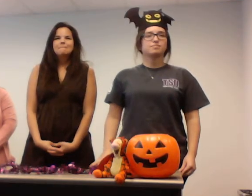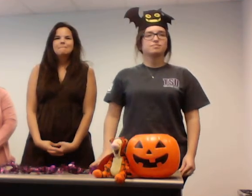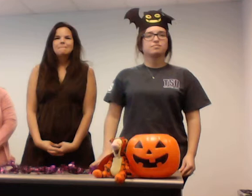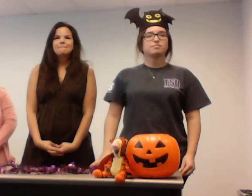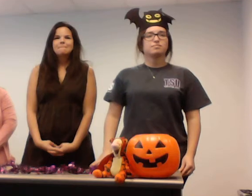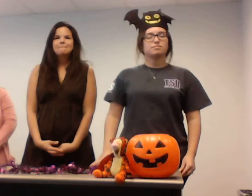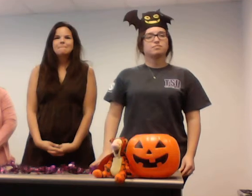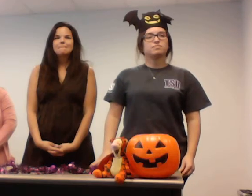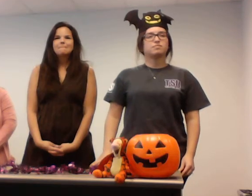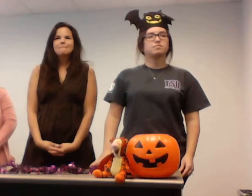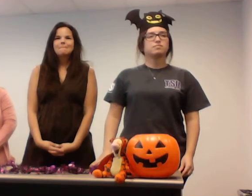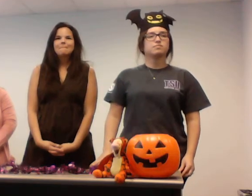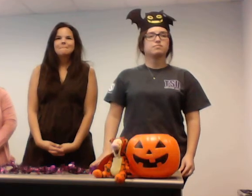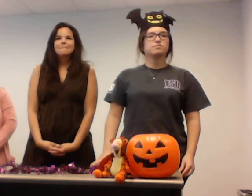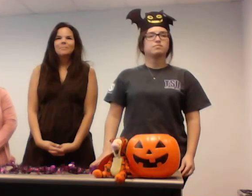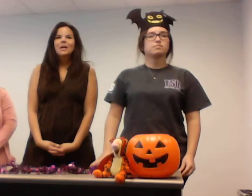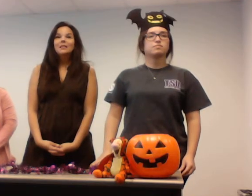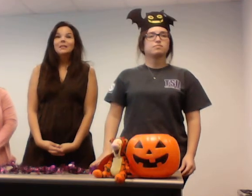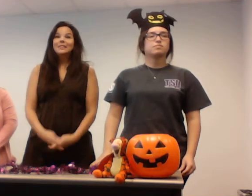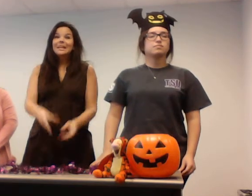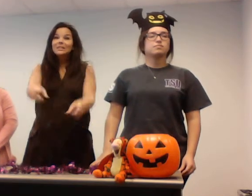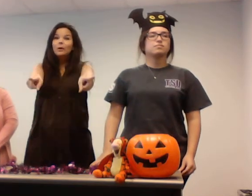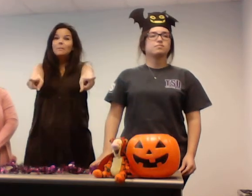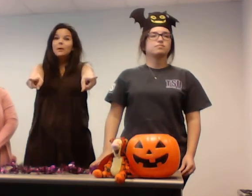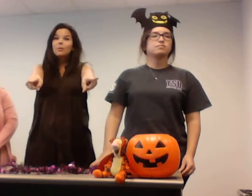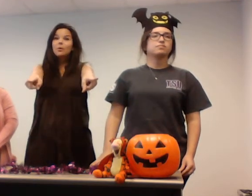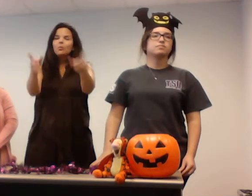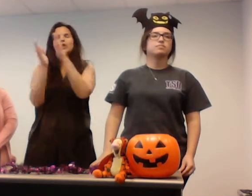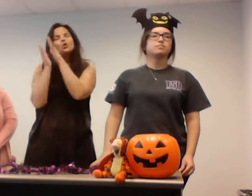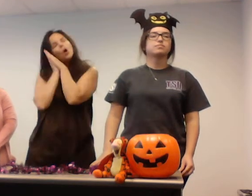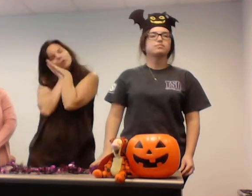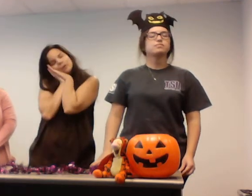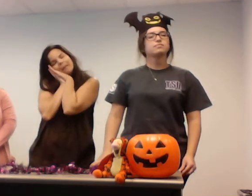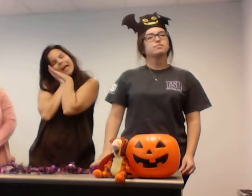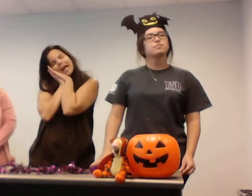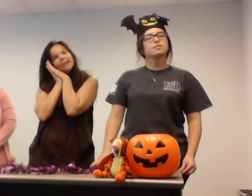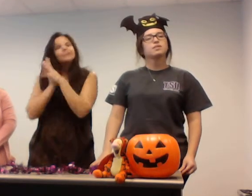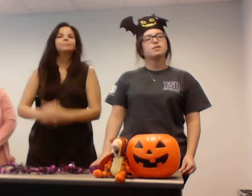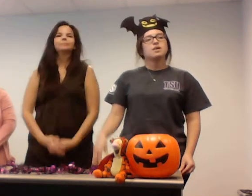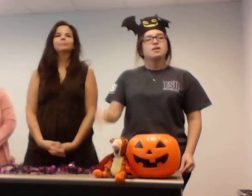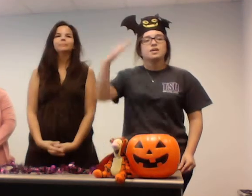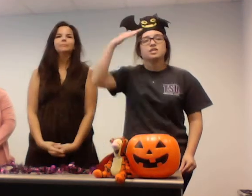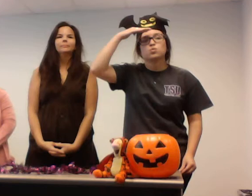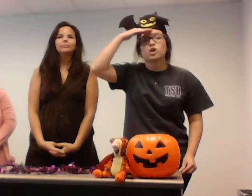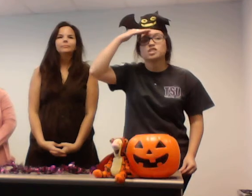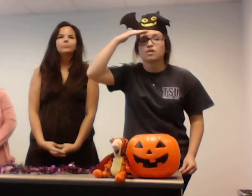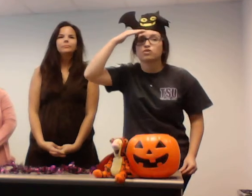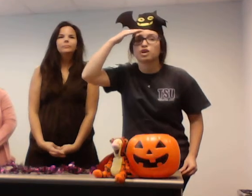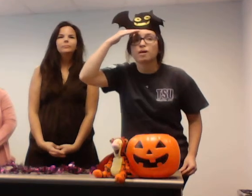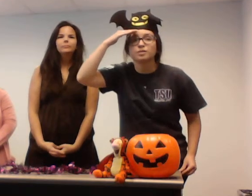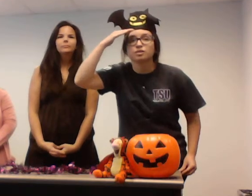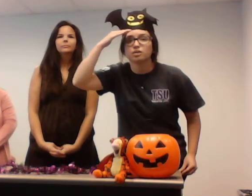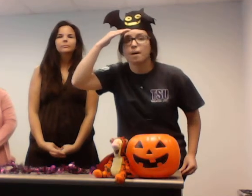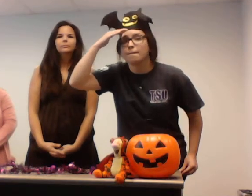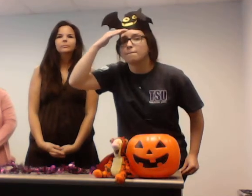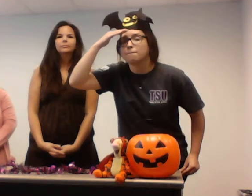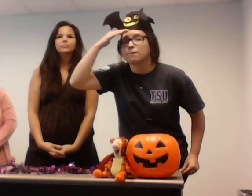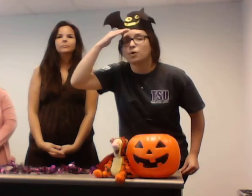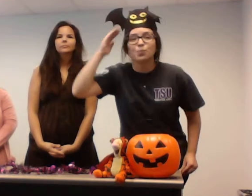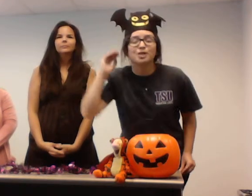up the crosses, you're going to wake dead. The thing to remember when you go to bed is to watch out for goblins who bunch